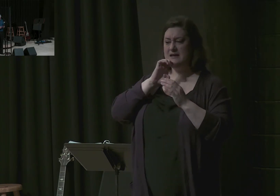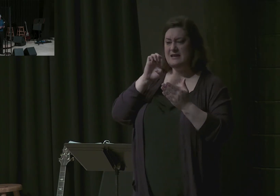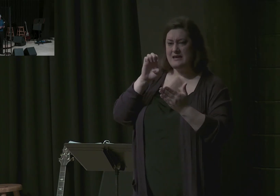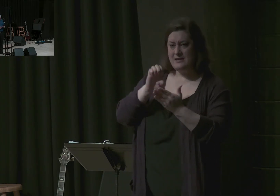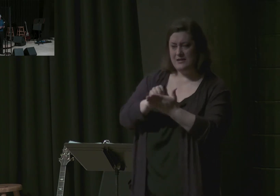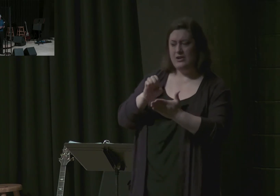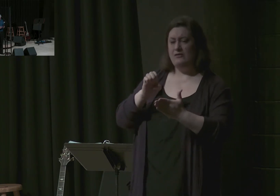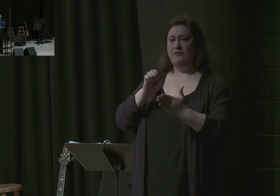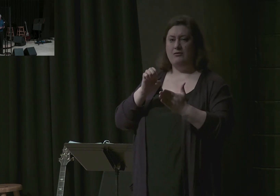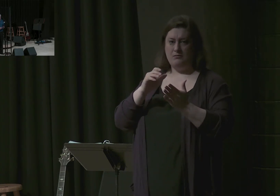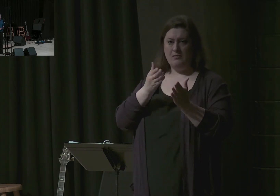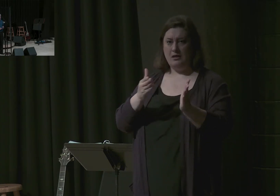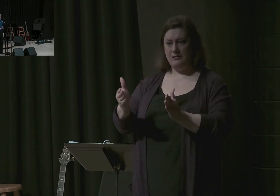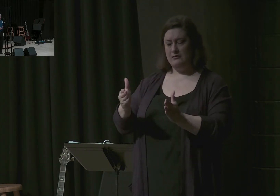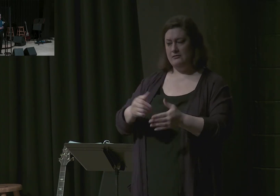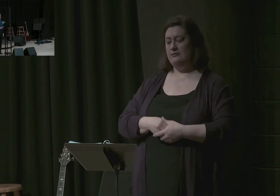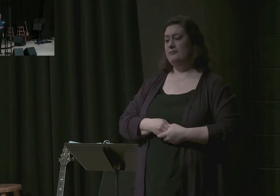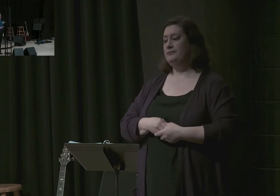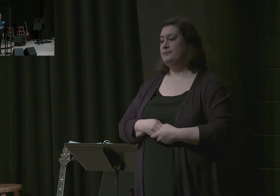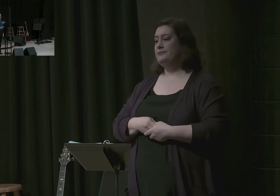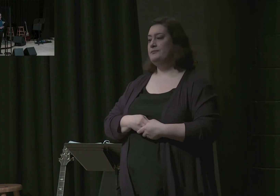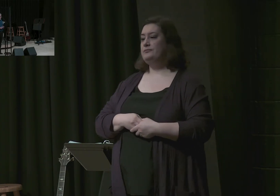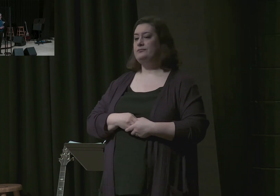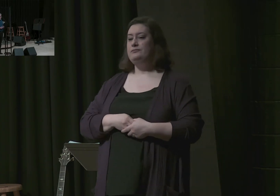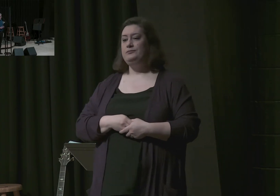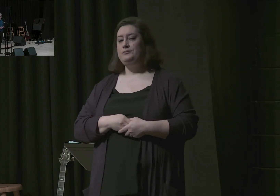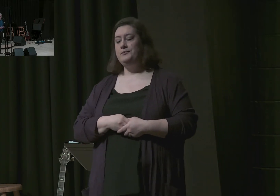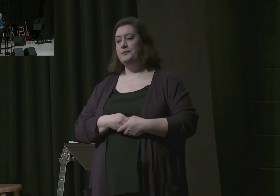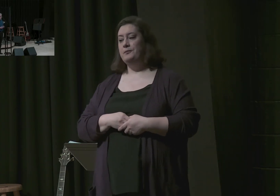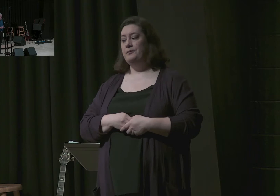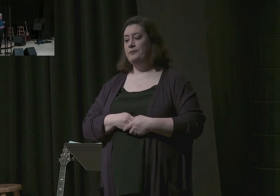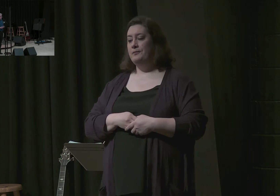intent of a contract.